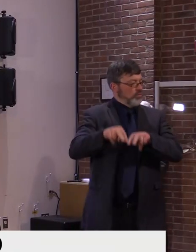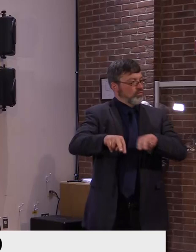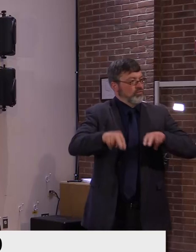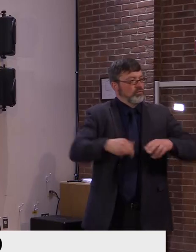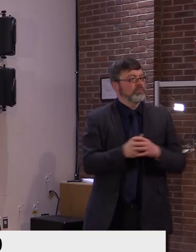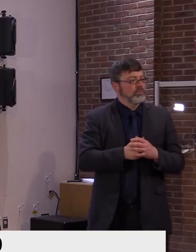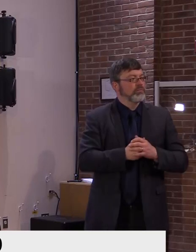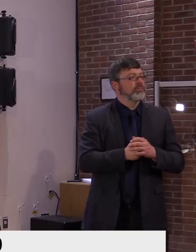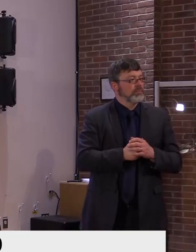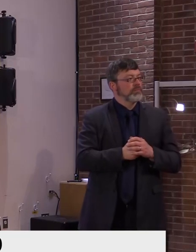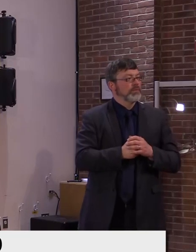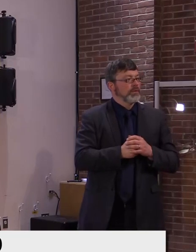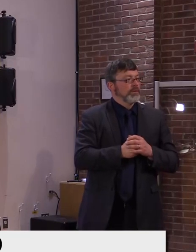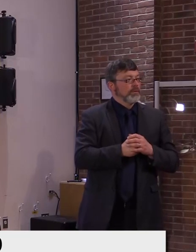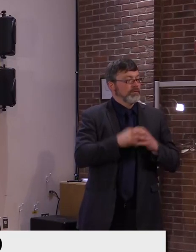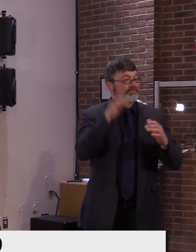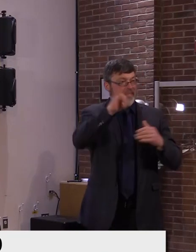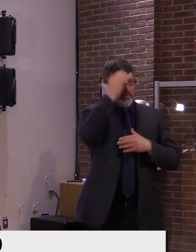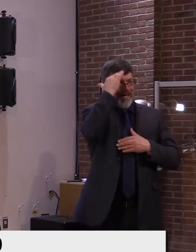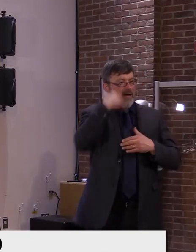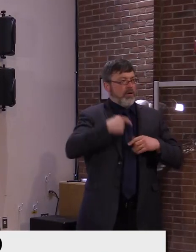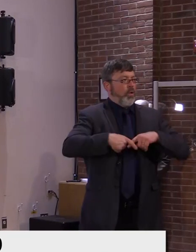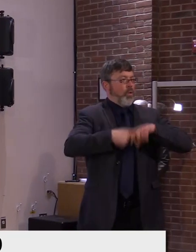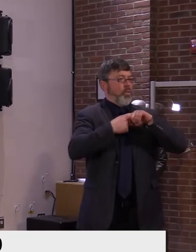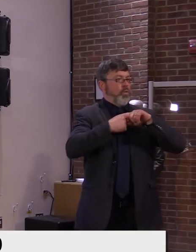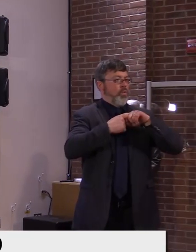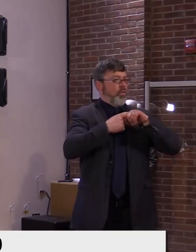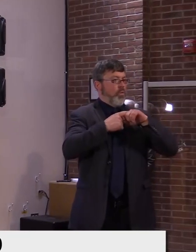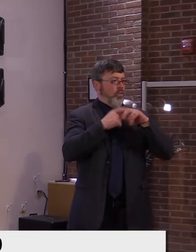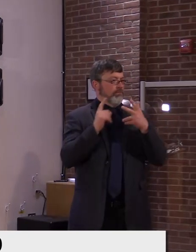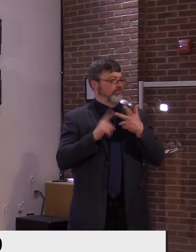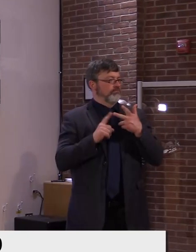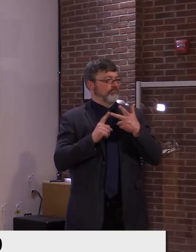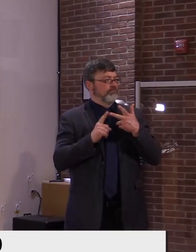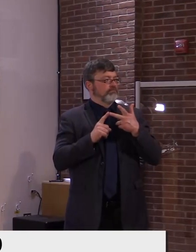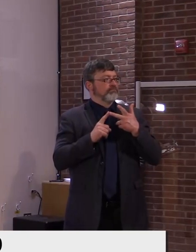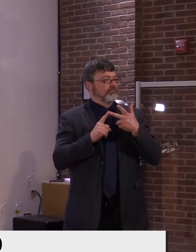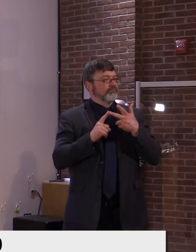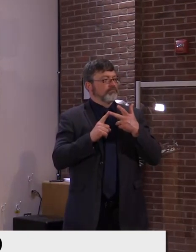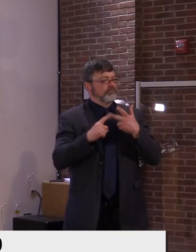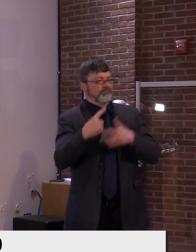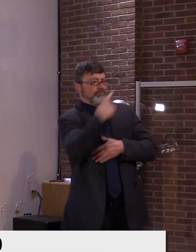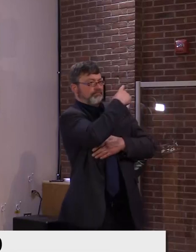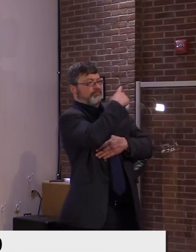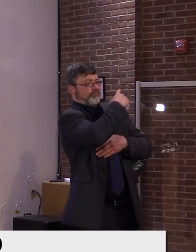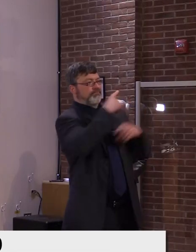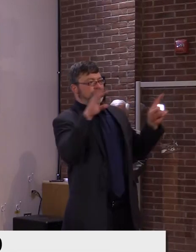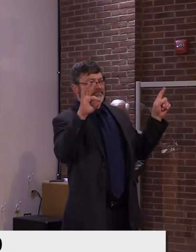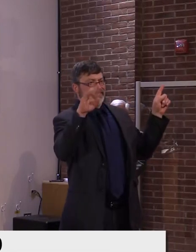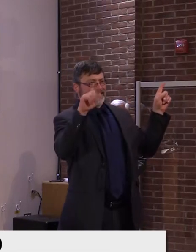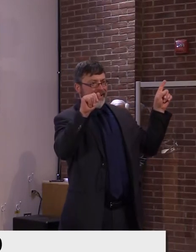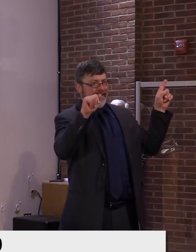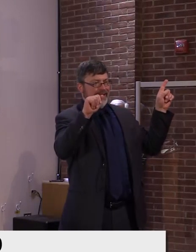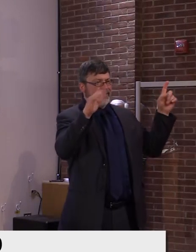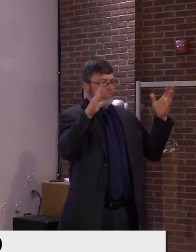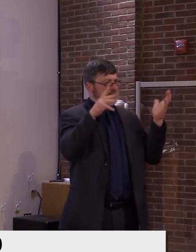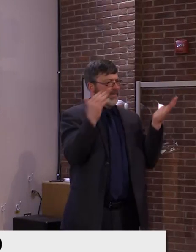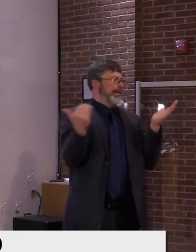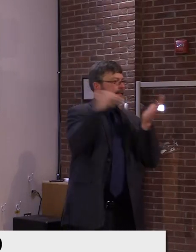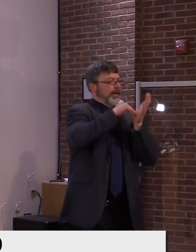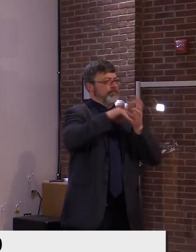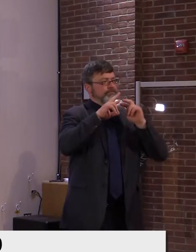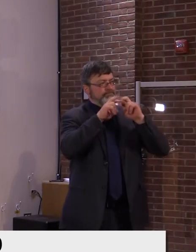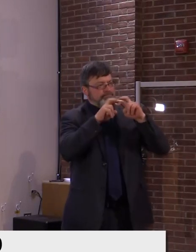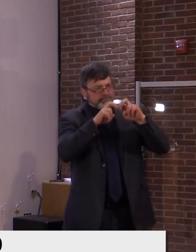on Immunization Practices to give the FDA, or to allow that group to meet, but